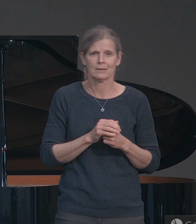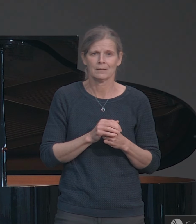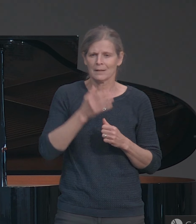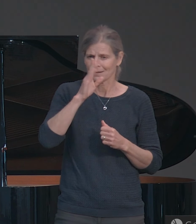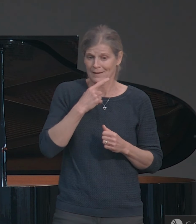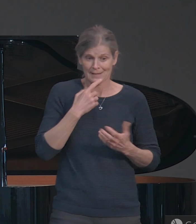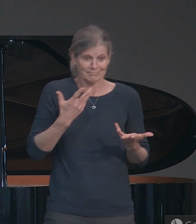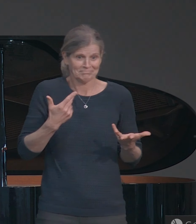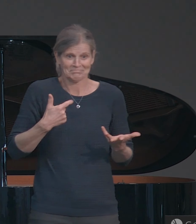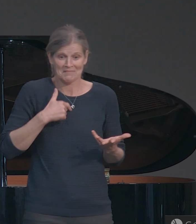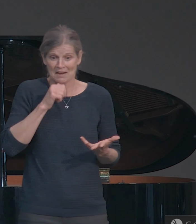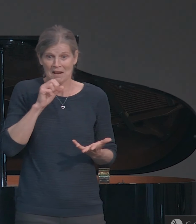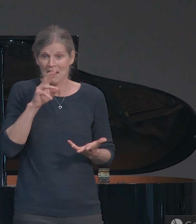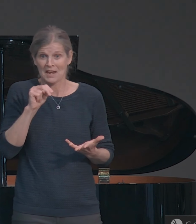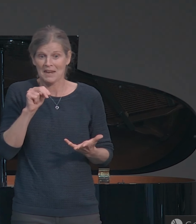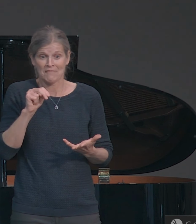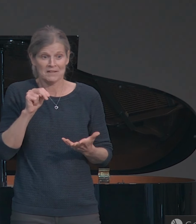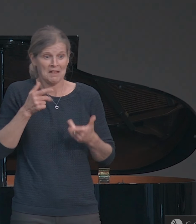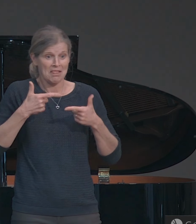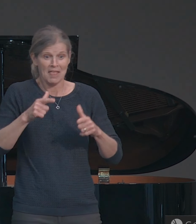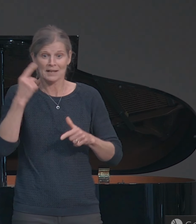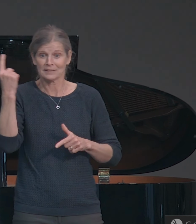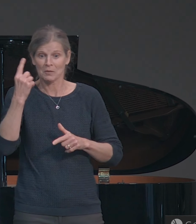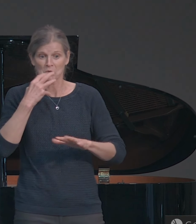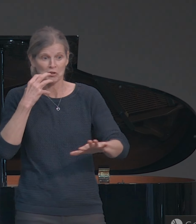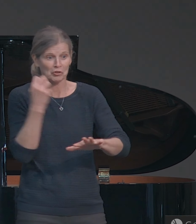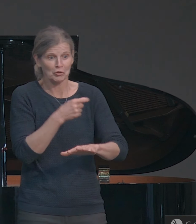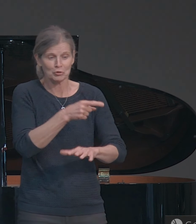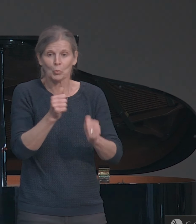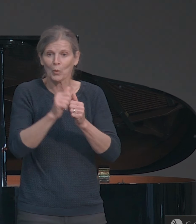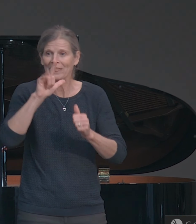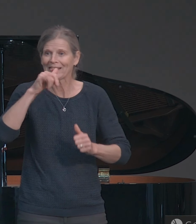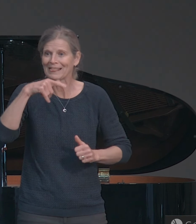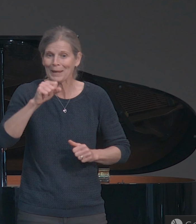God says, I didn't even let somebody curse you with their lips.